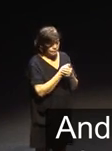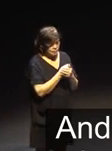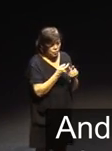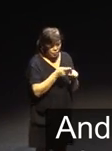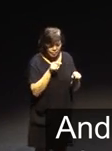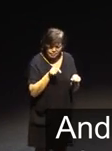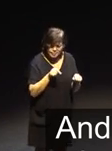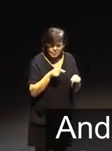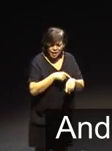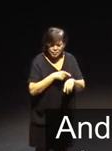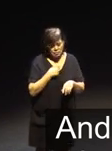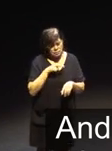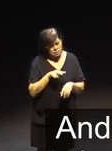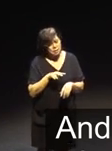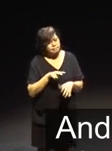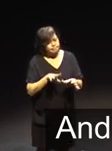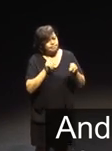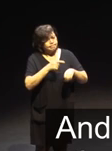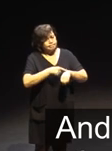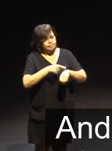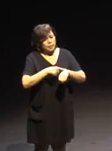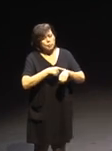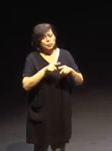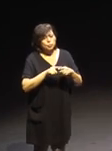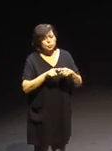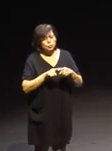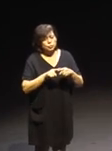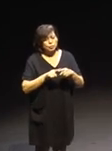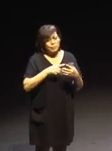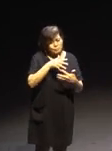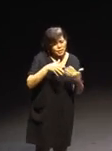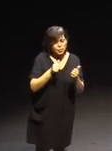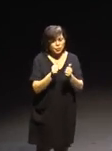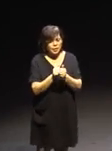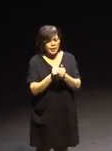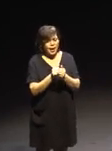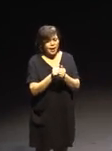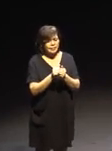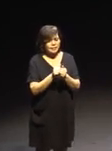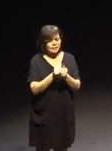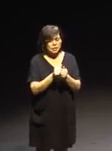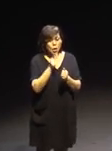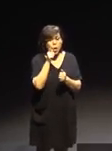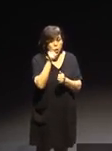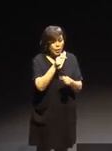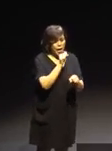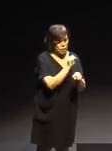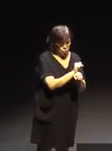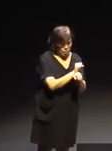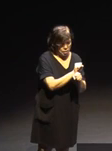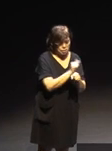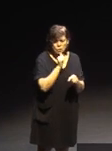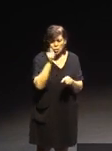are taking the time to really engage and to interact and to look at the work and not look at the person, we